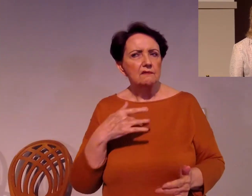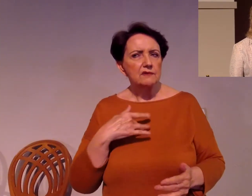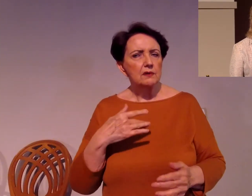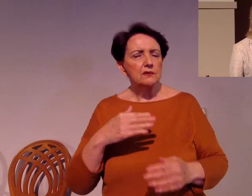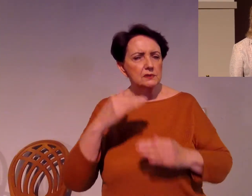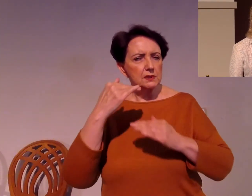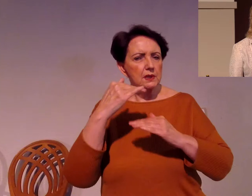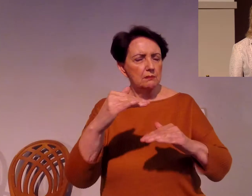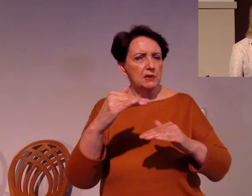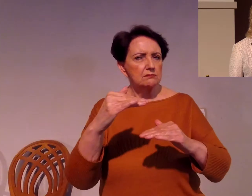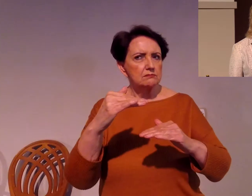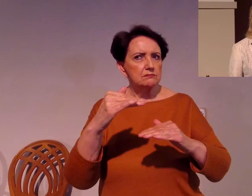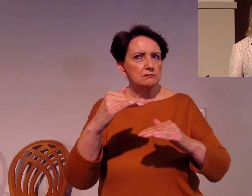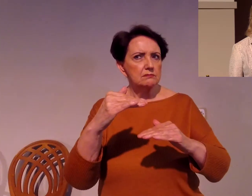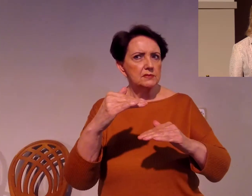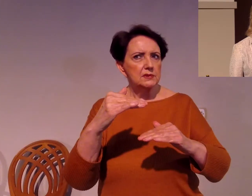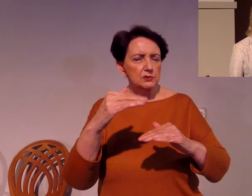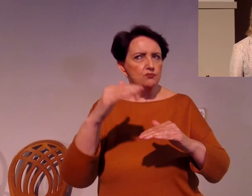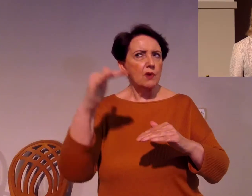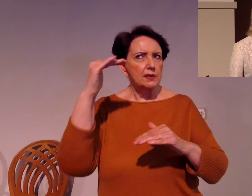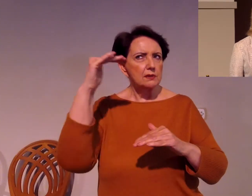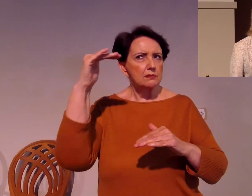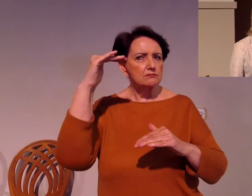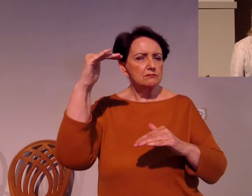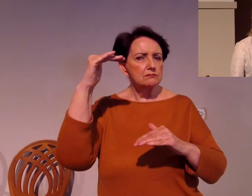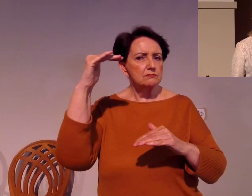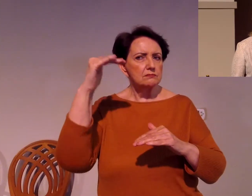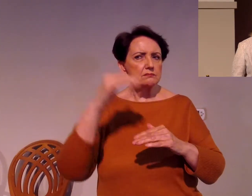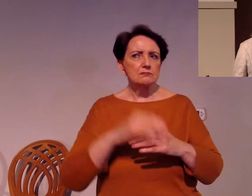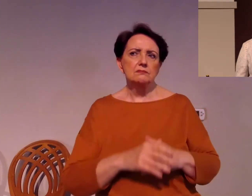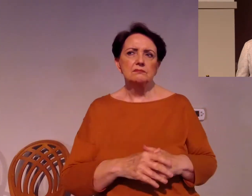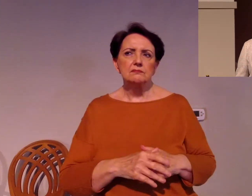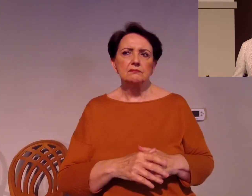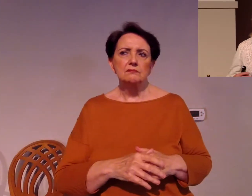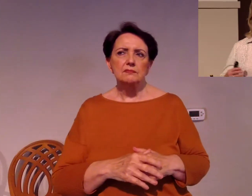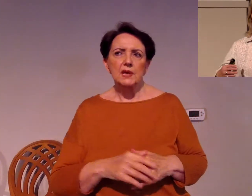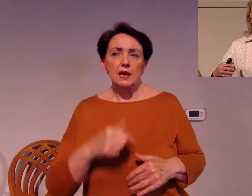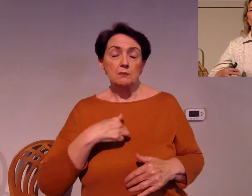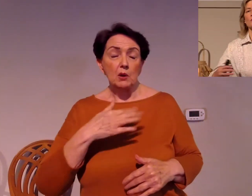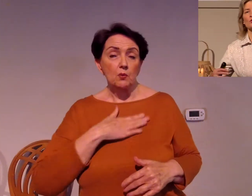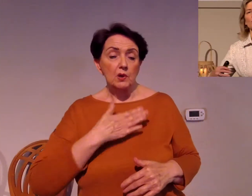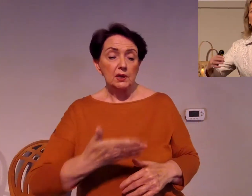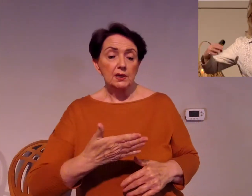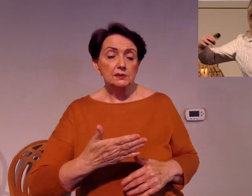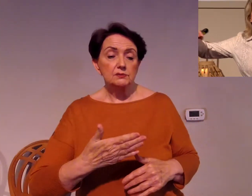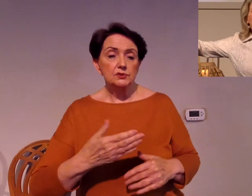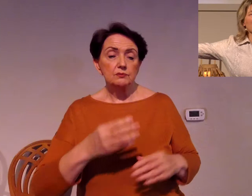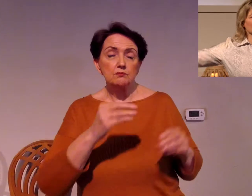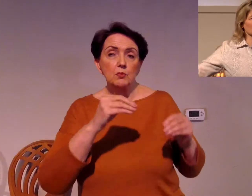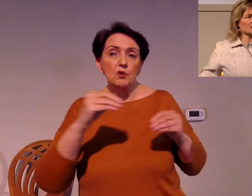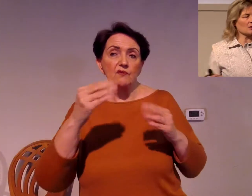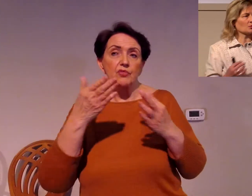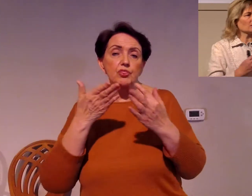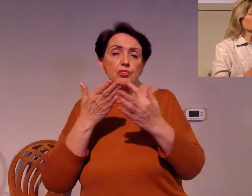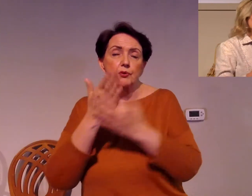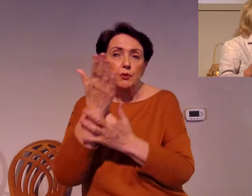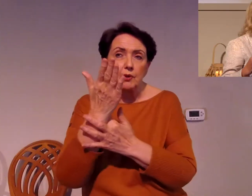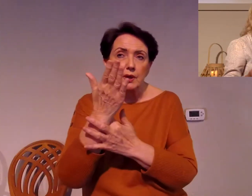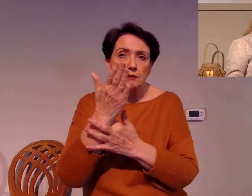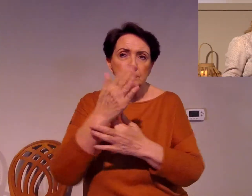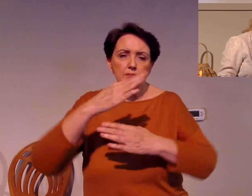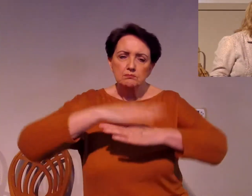limit. It's right here. And am I willing to move through and pass this upper